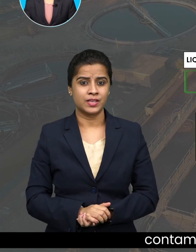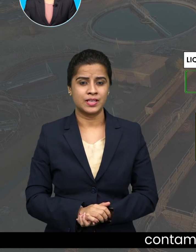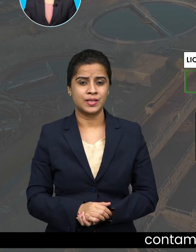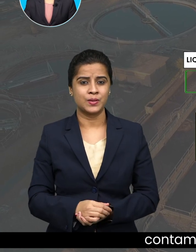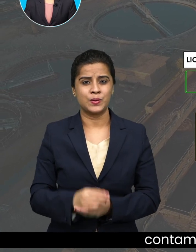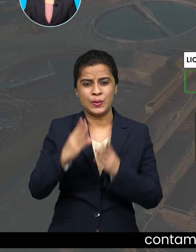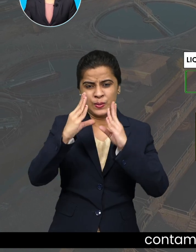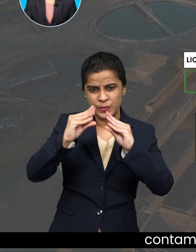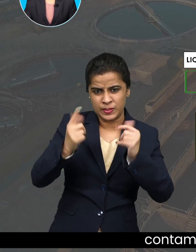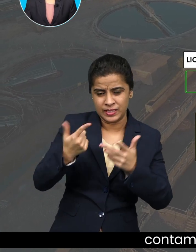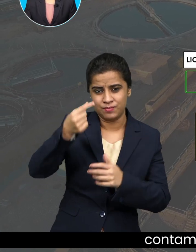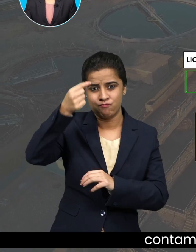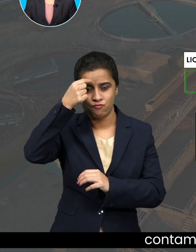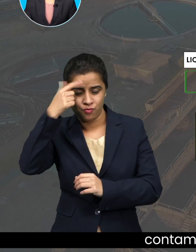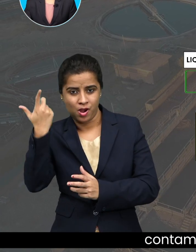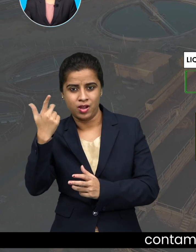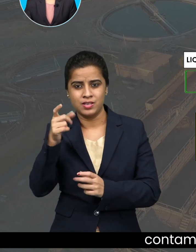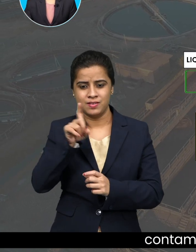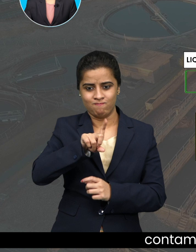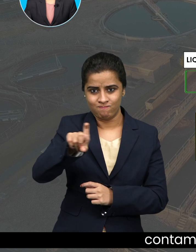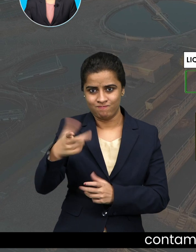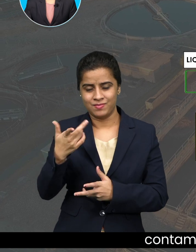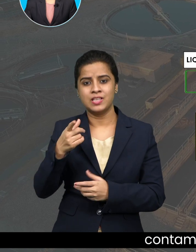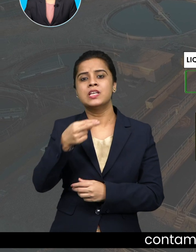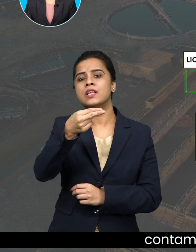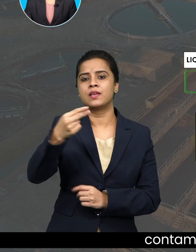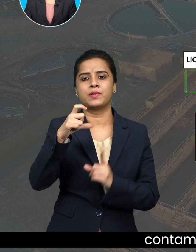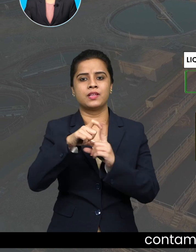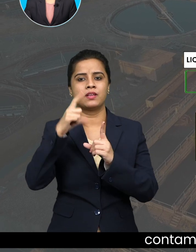Contamination is called disinfection.